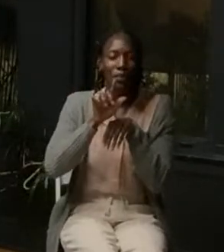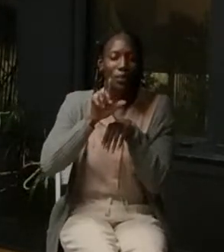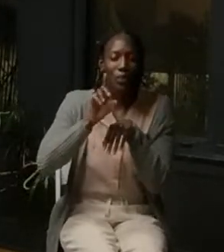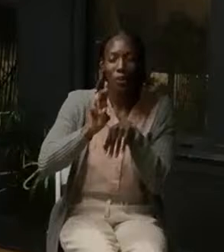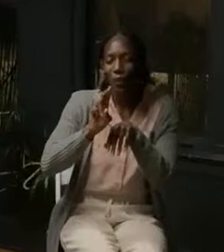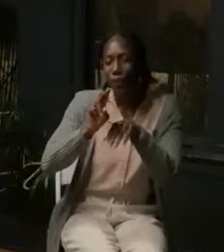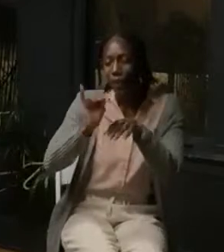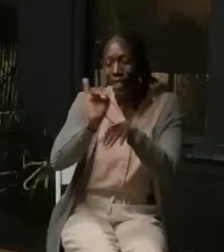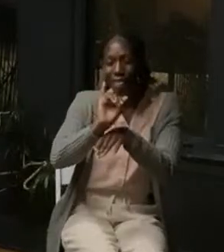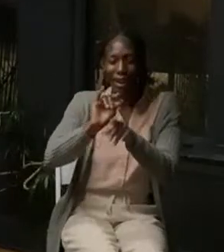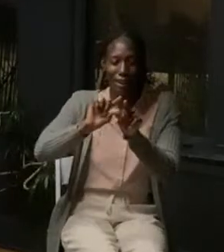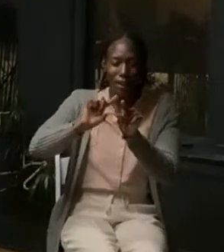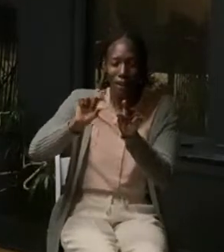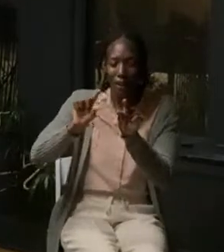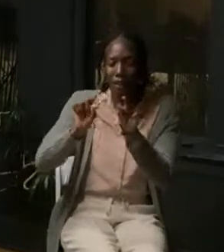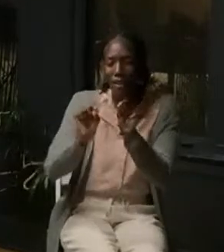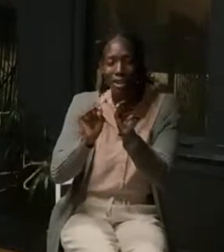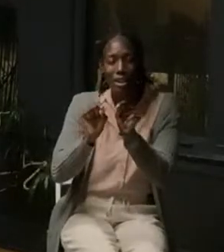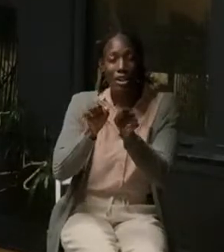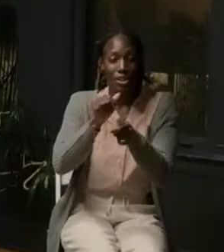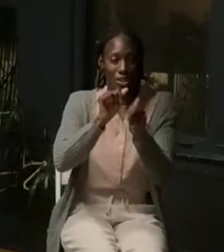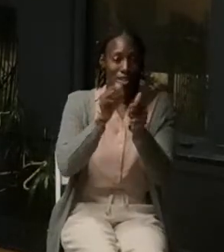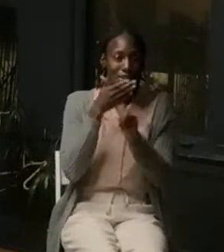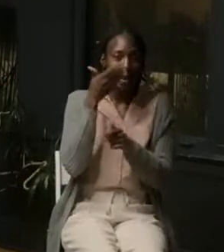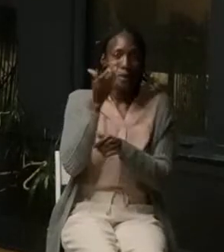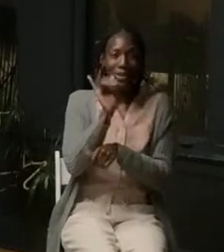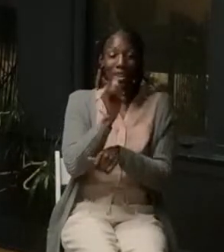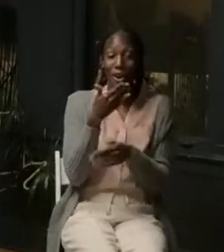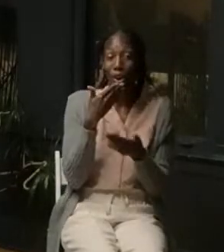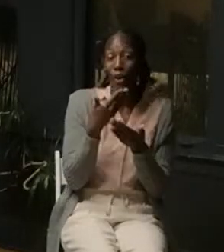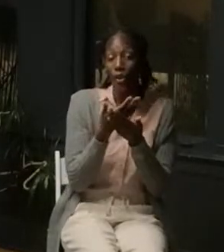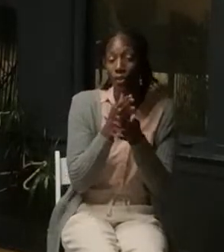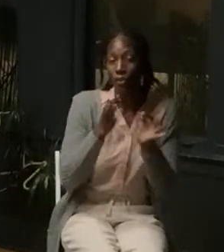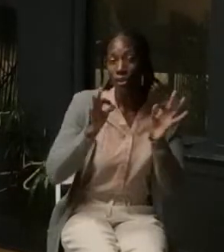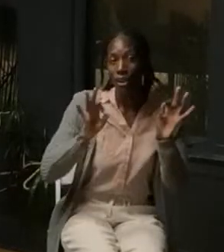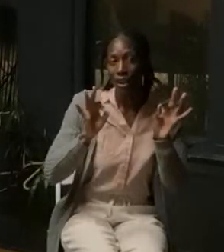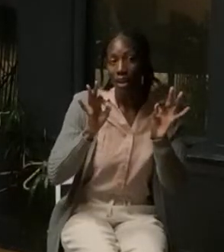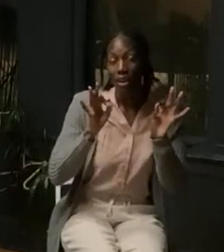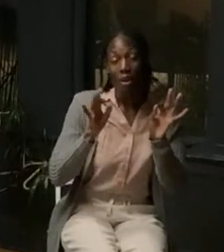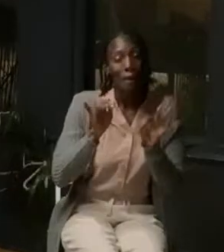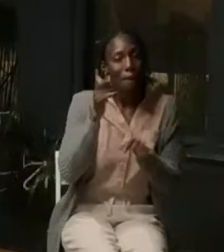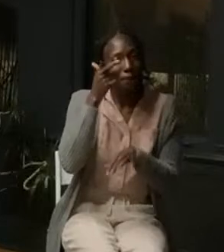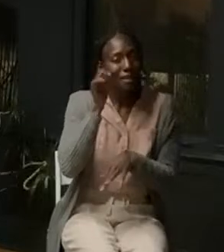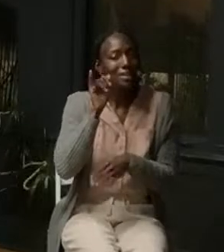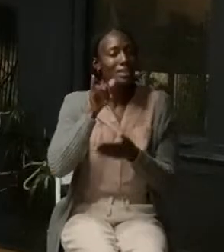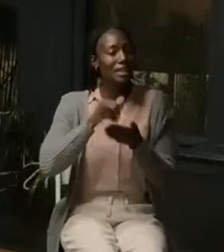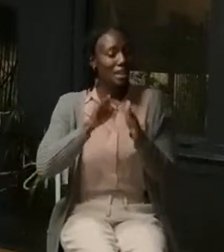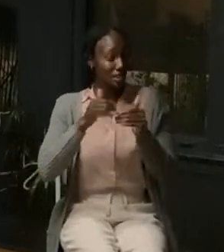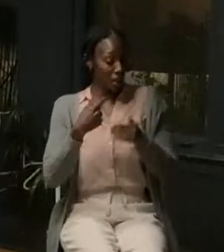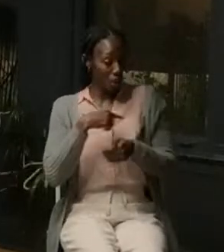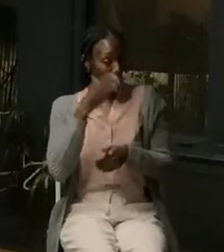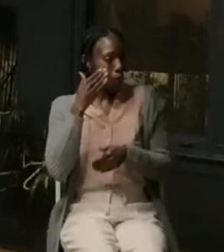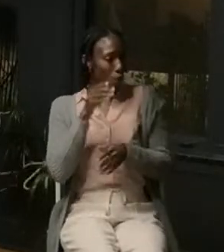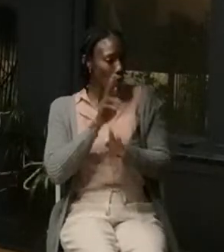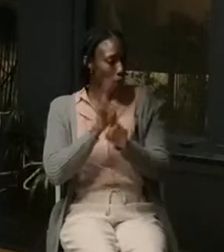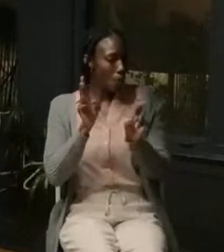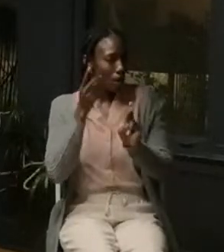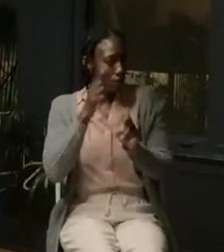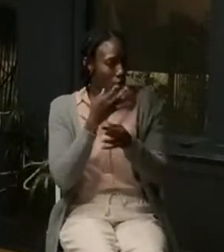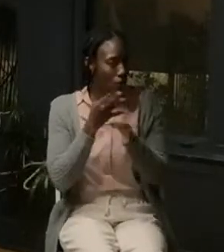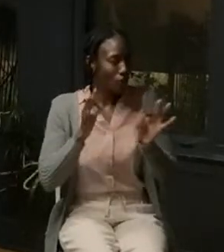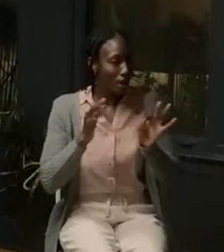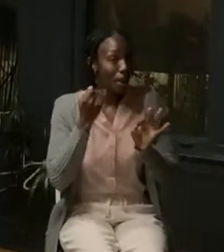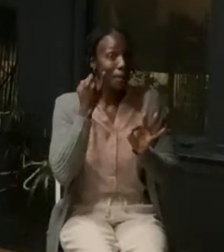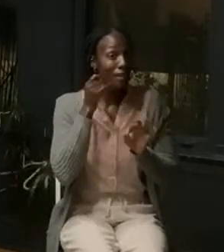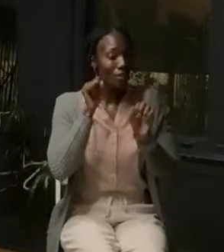like tender nuggets that smells like that good freedom. Because that's how we know when you're ready for that freedom, whether you can